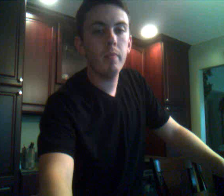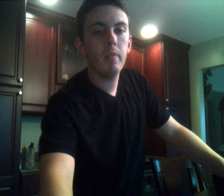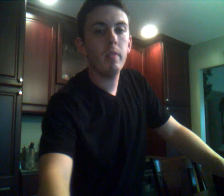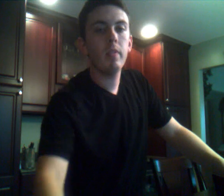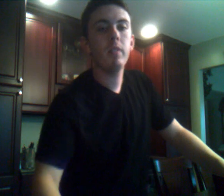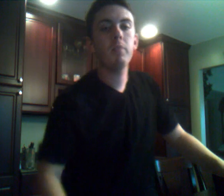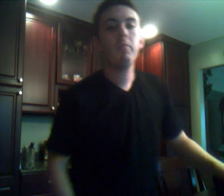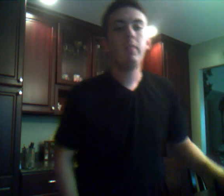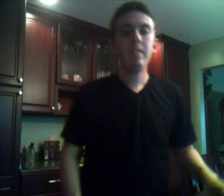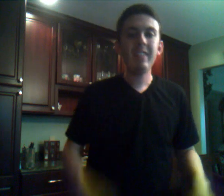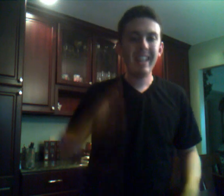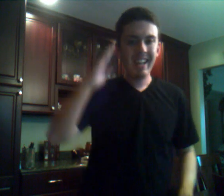I